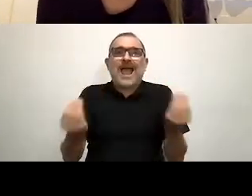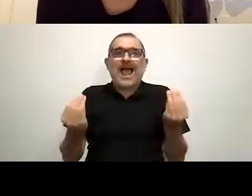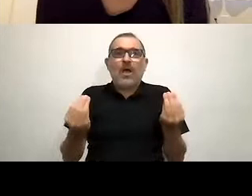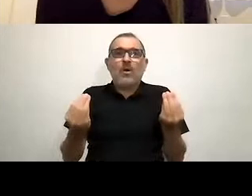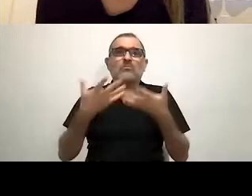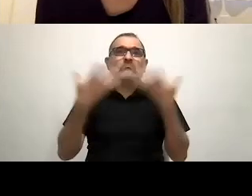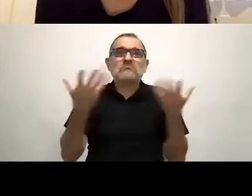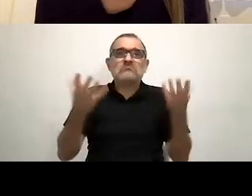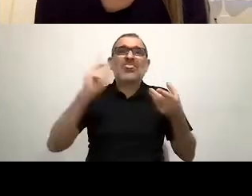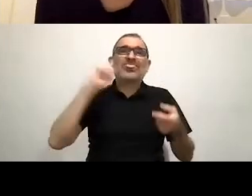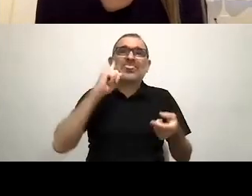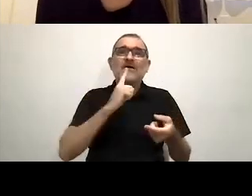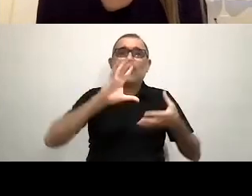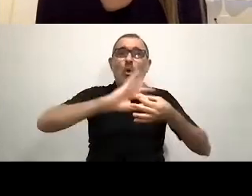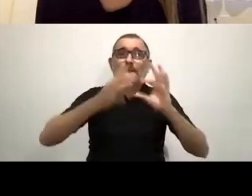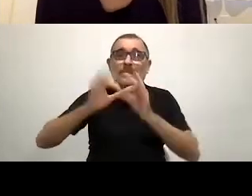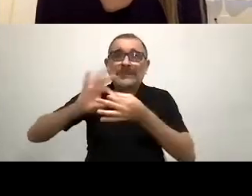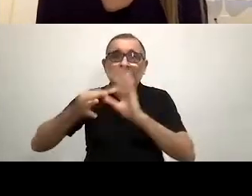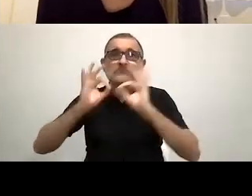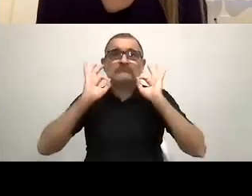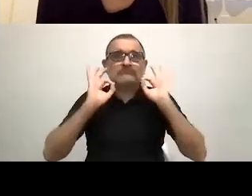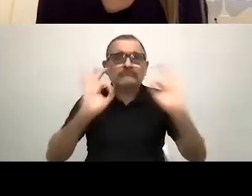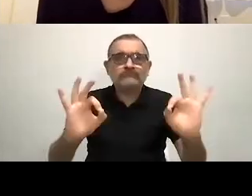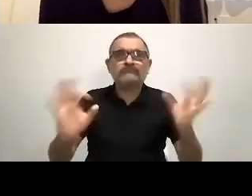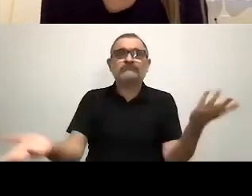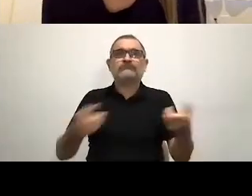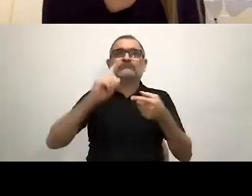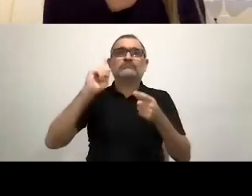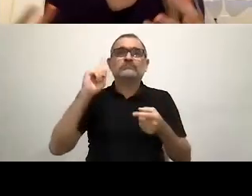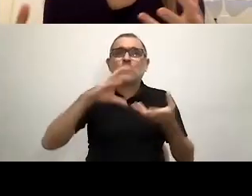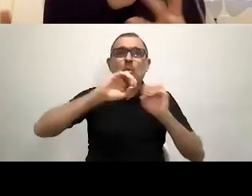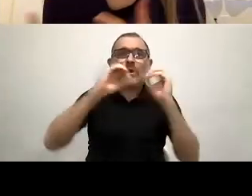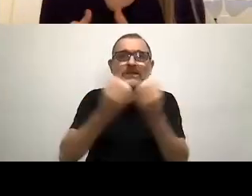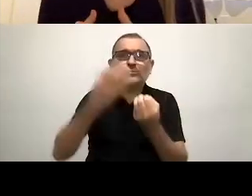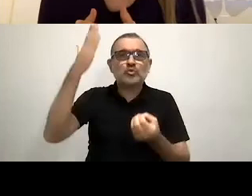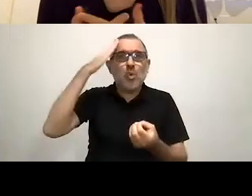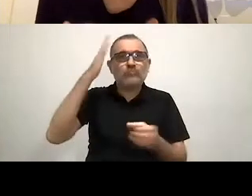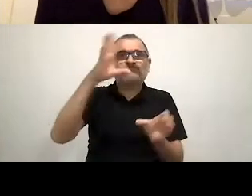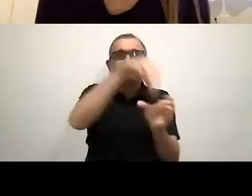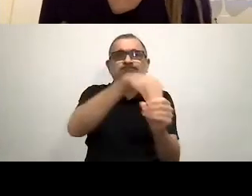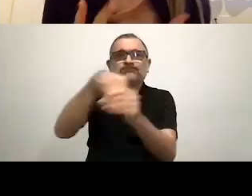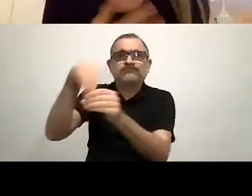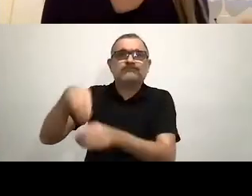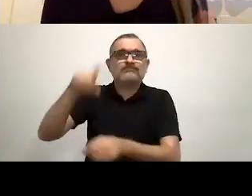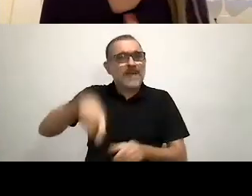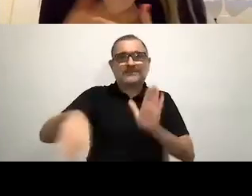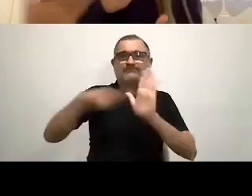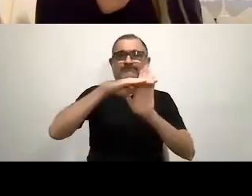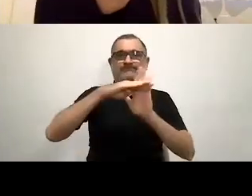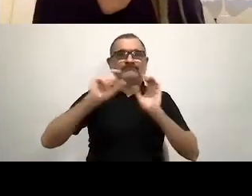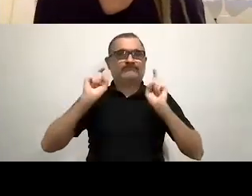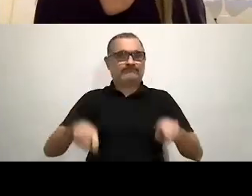regions. Knowledge of international institutions that cooperate with these organizations, UN